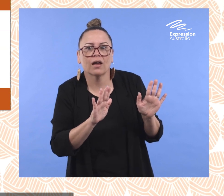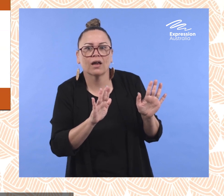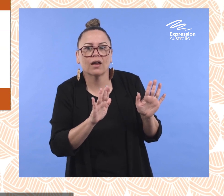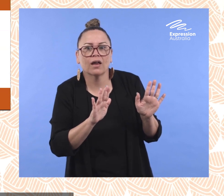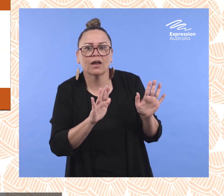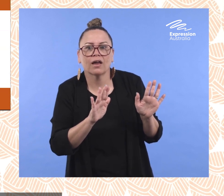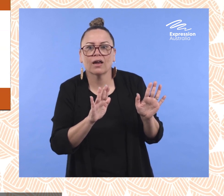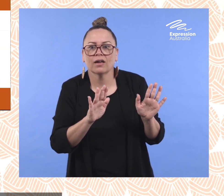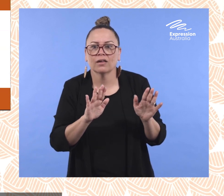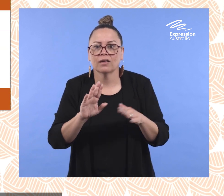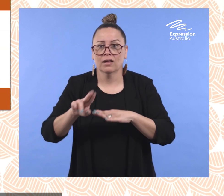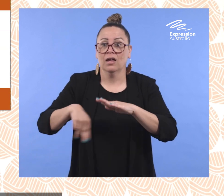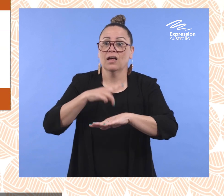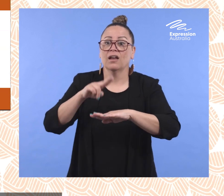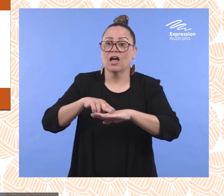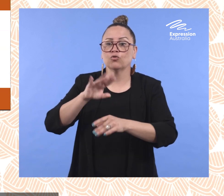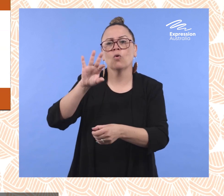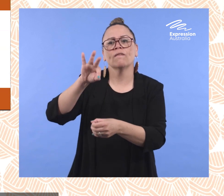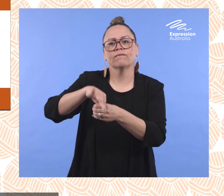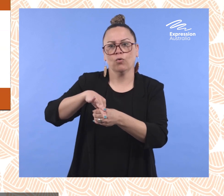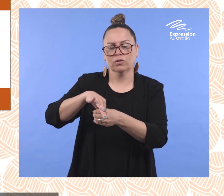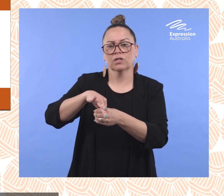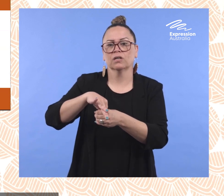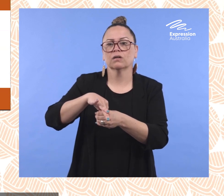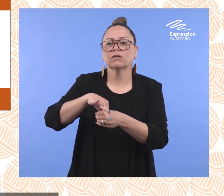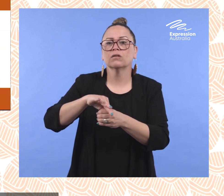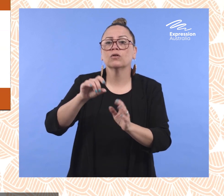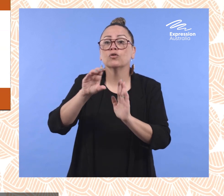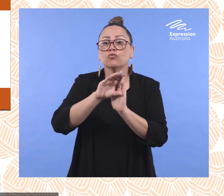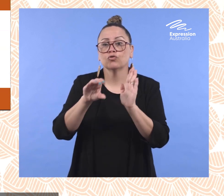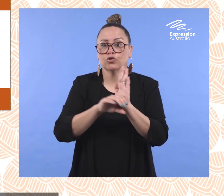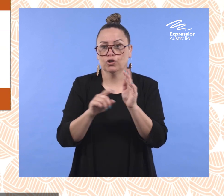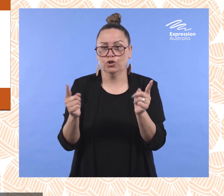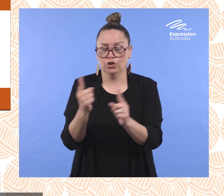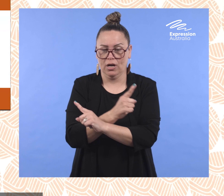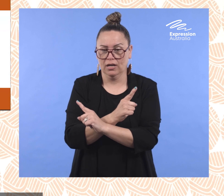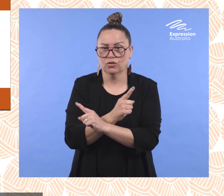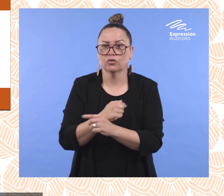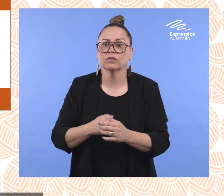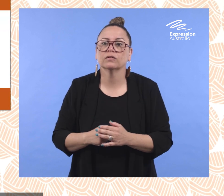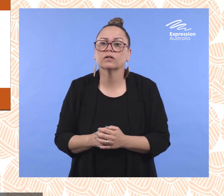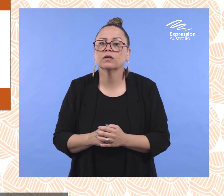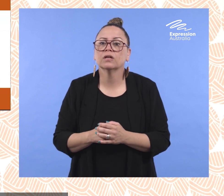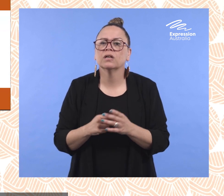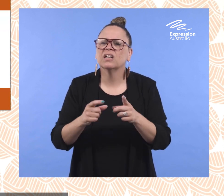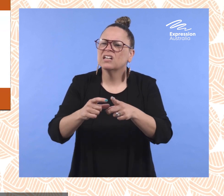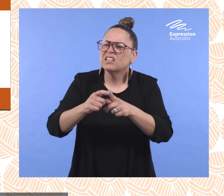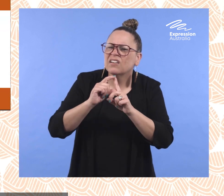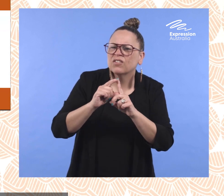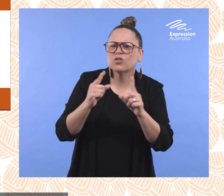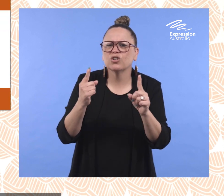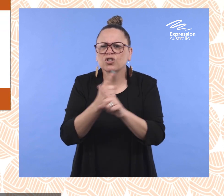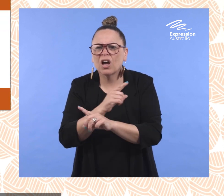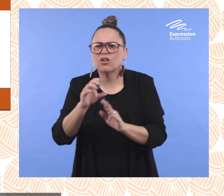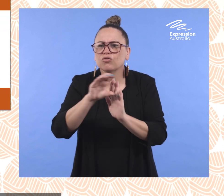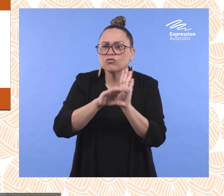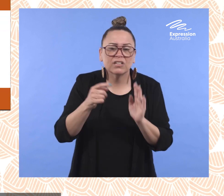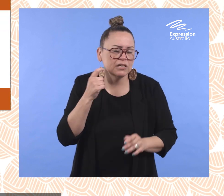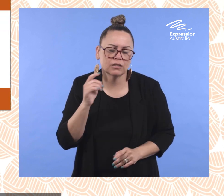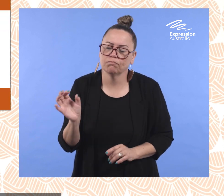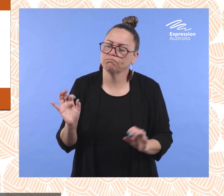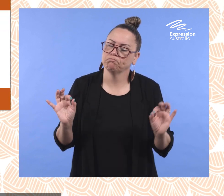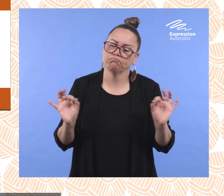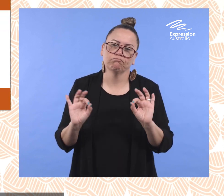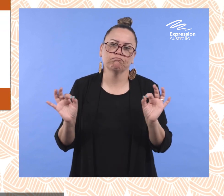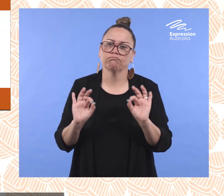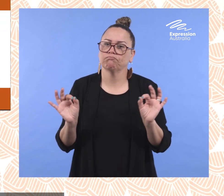a national vote on a question of change about the Constitution. It's very difficult to change the Constitution. It's not an easy